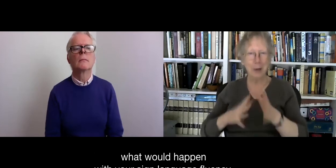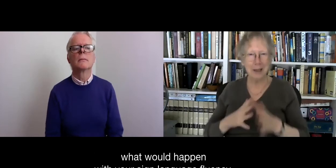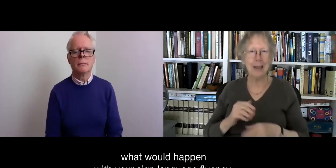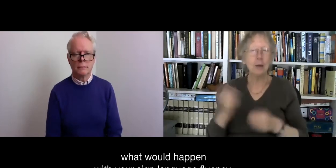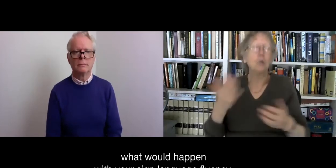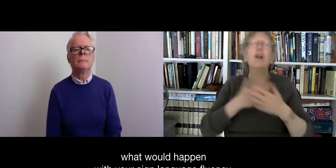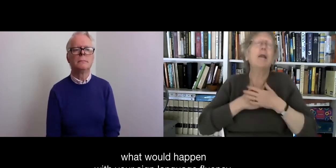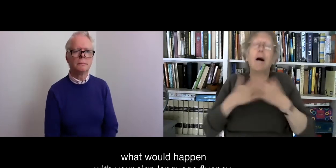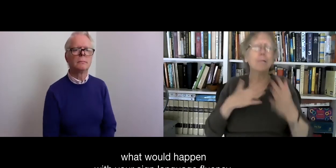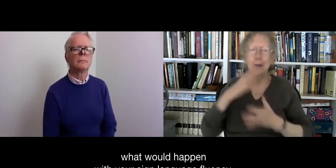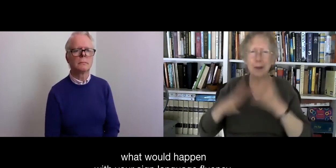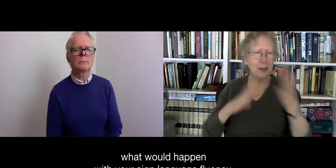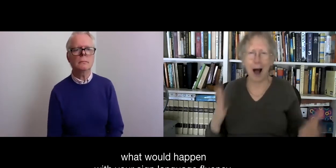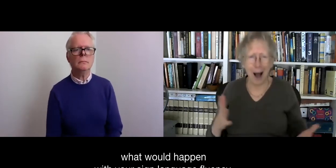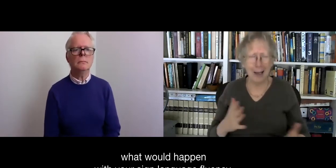would happen with your sign language fluency.